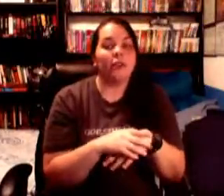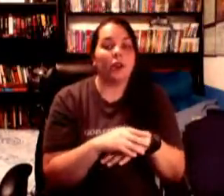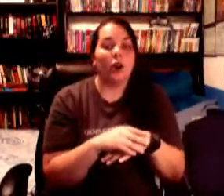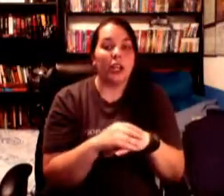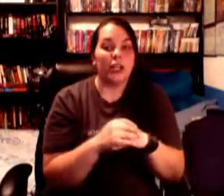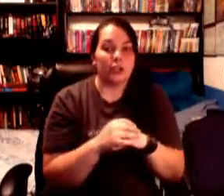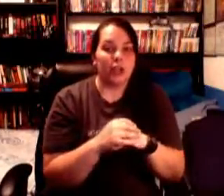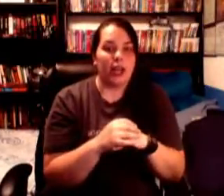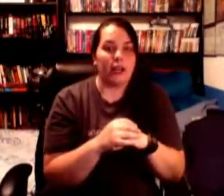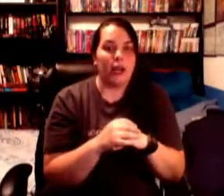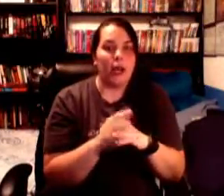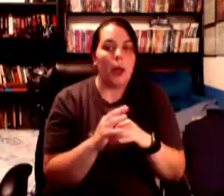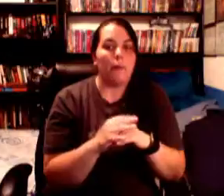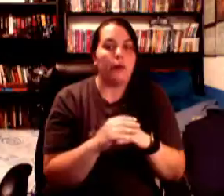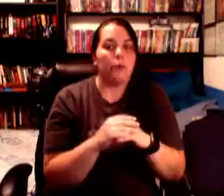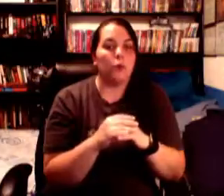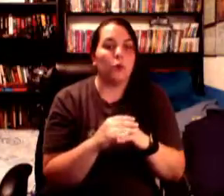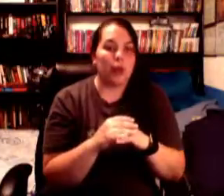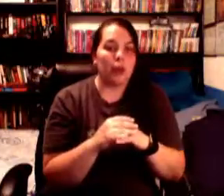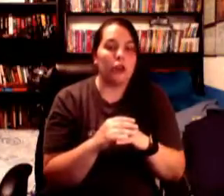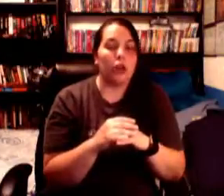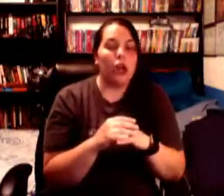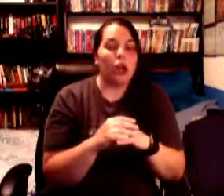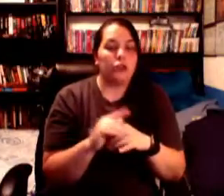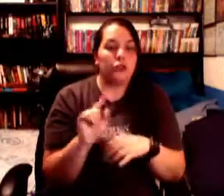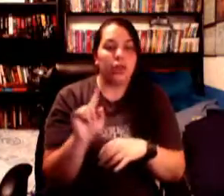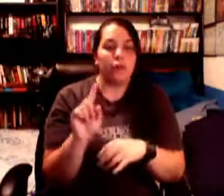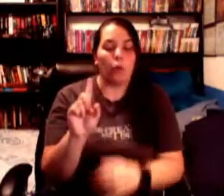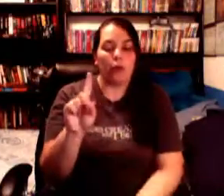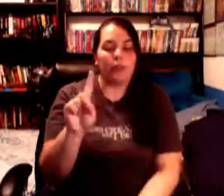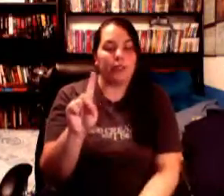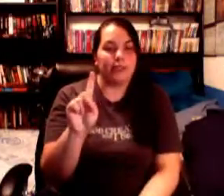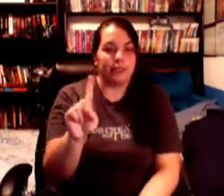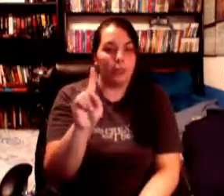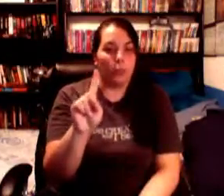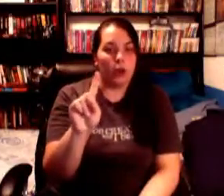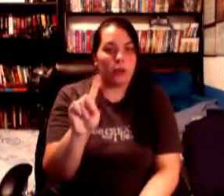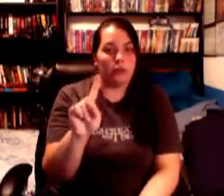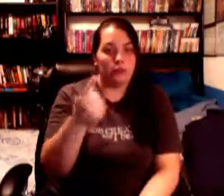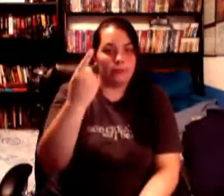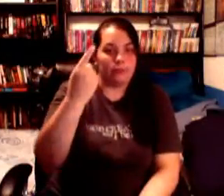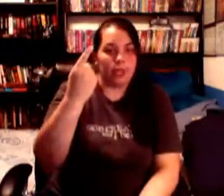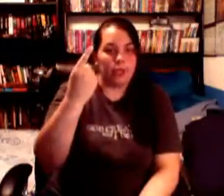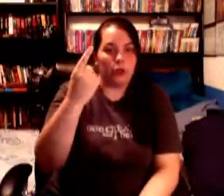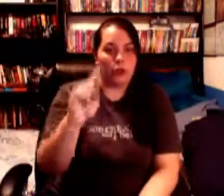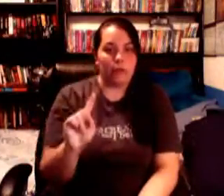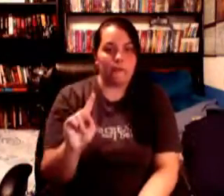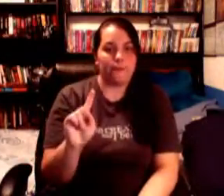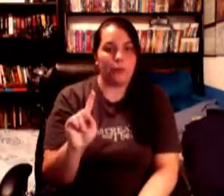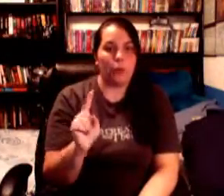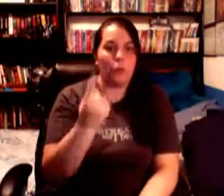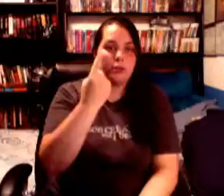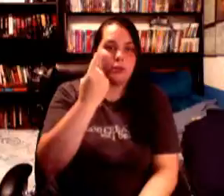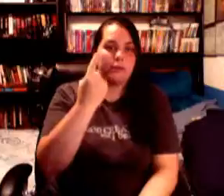once on a hillside, people were gathered. So the sign for once is the sign 1, and you turn it up. Once.